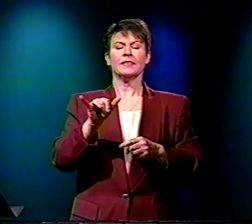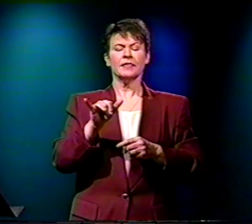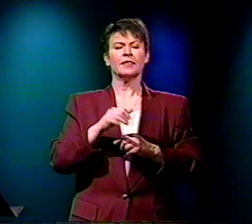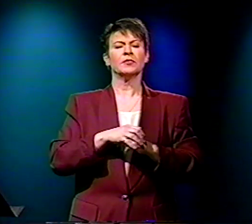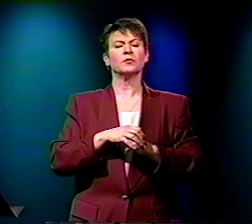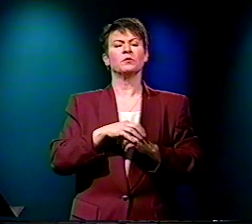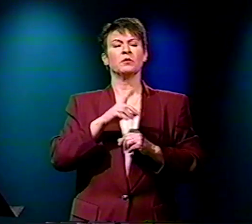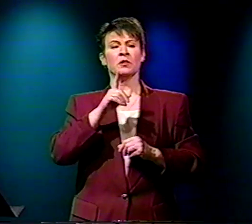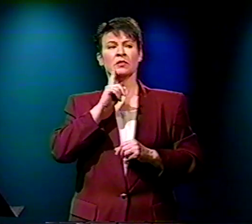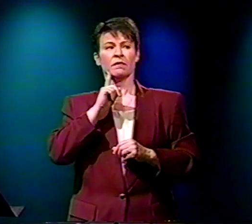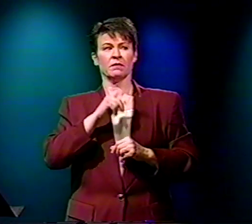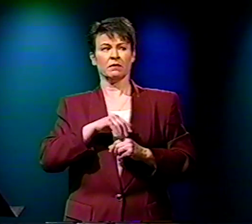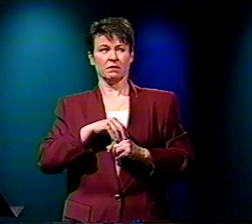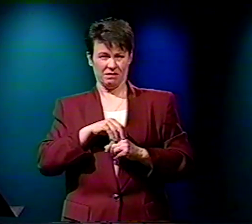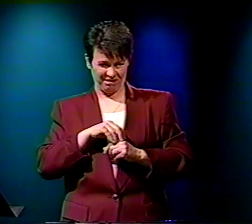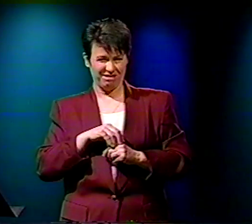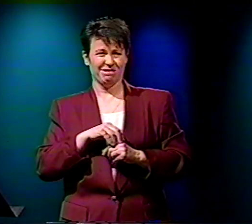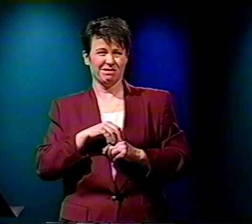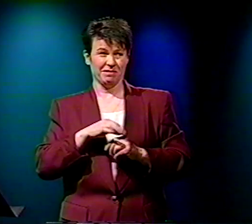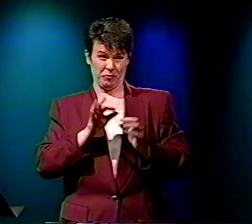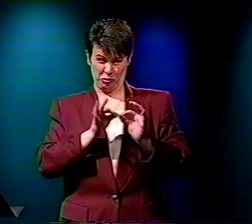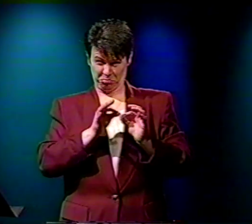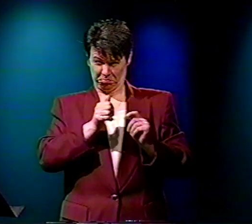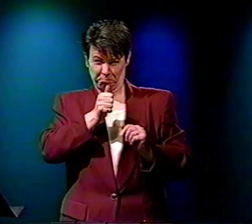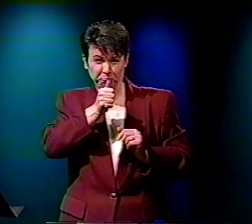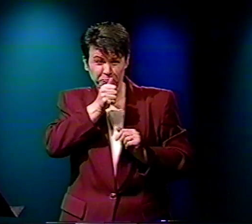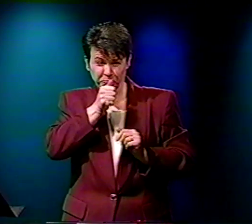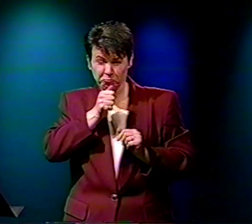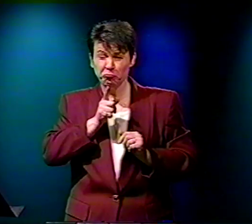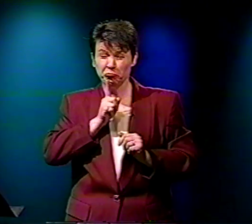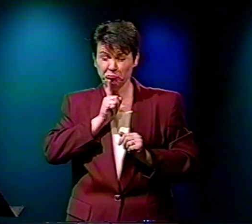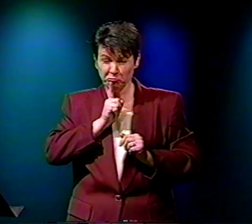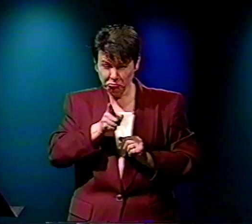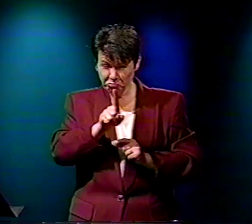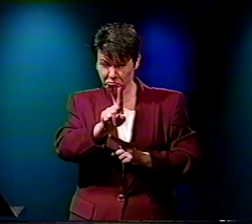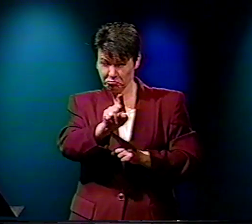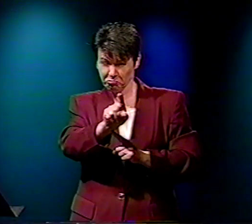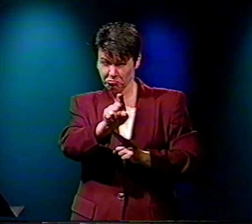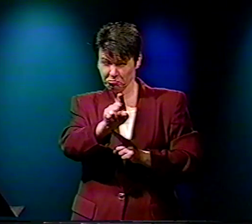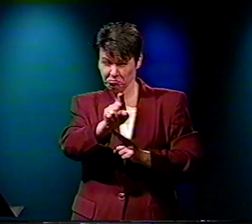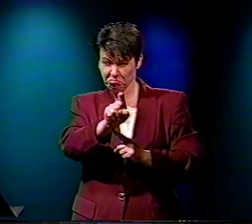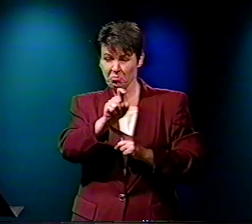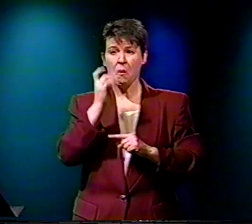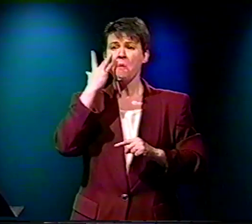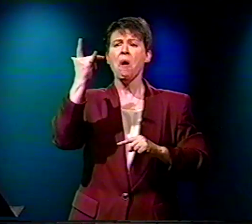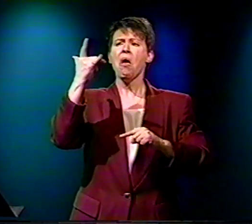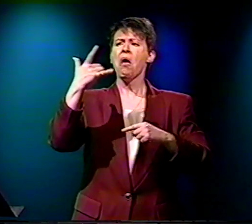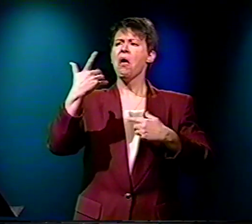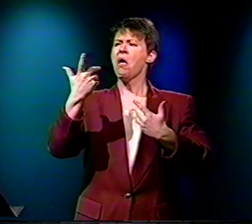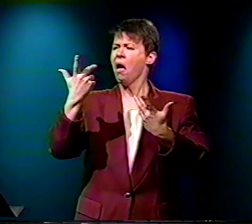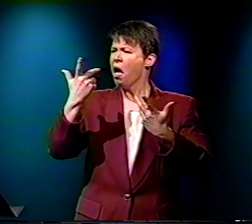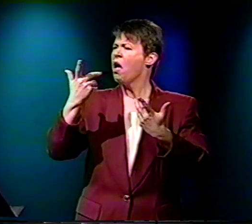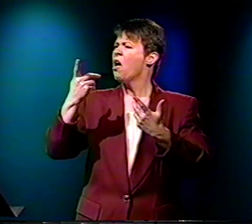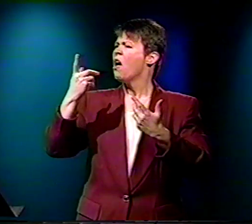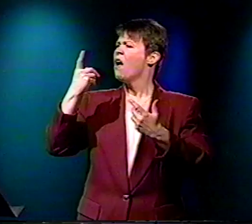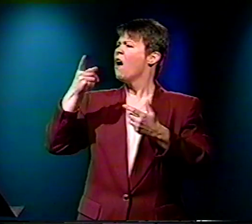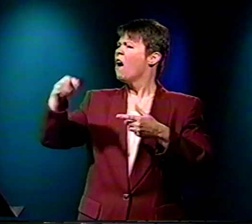for that concept in interpreting. But when deaf people see that sign for confidentiality, deaf people often question that and doubt